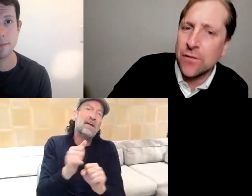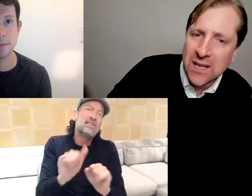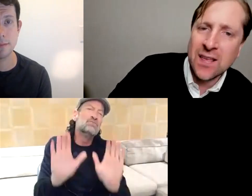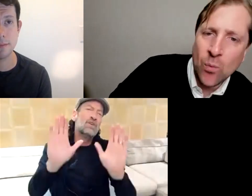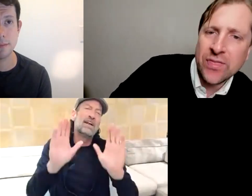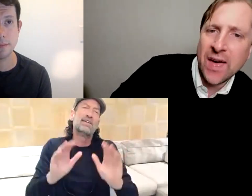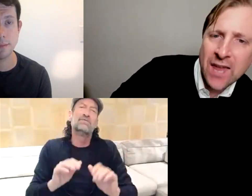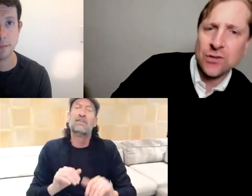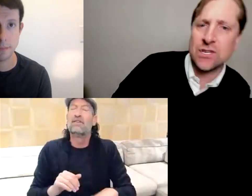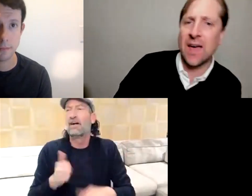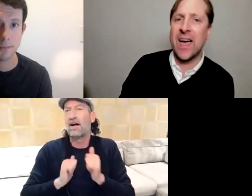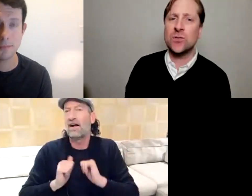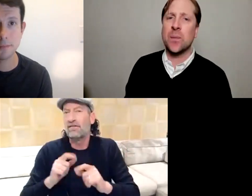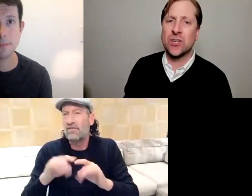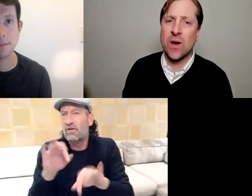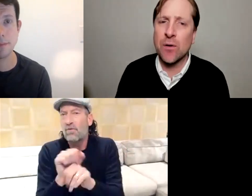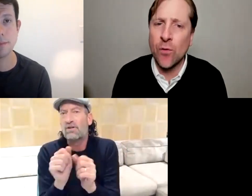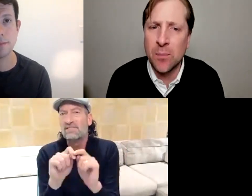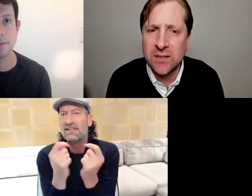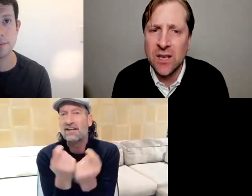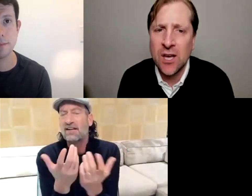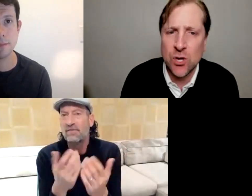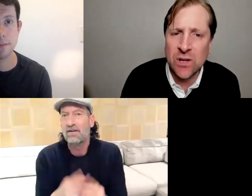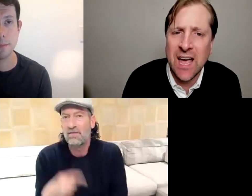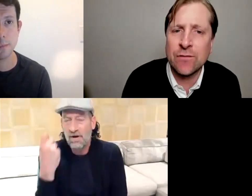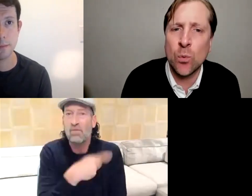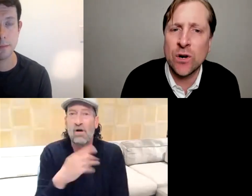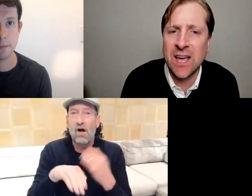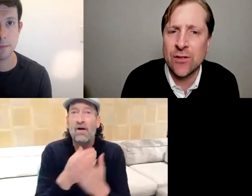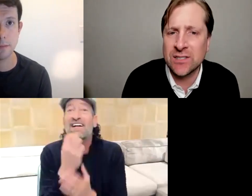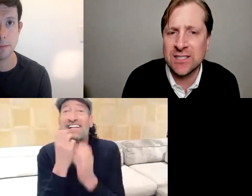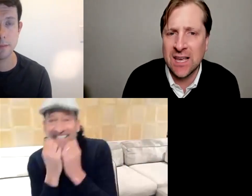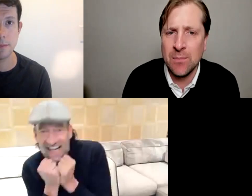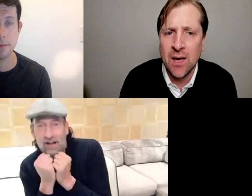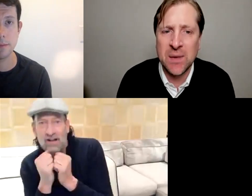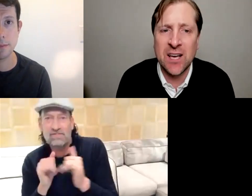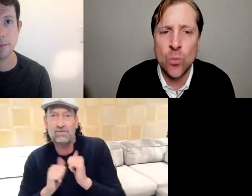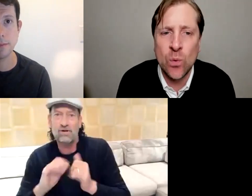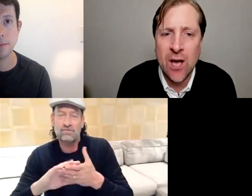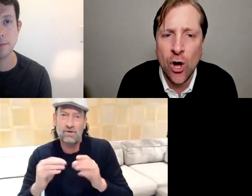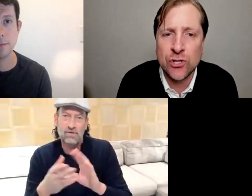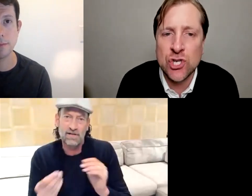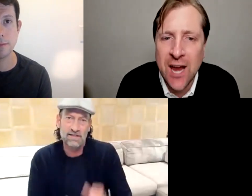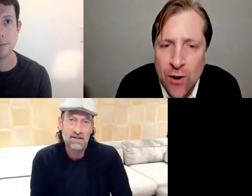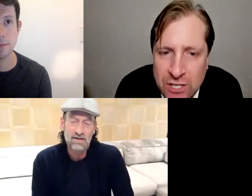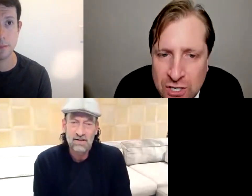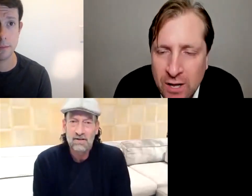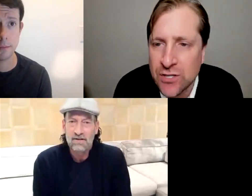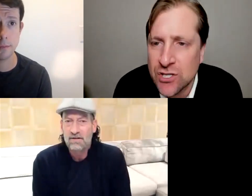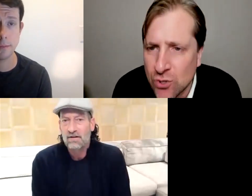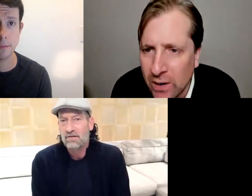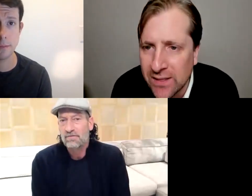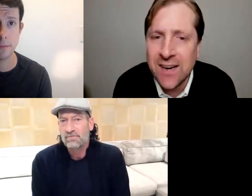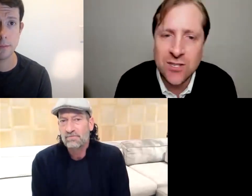and feed them with that energy. And that's what makes a great performance. You really have to work together as a team because we all cherish